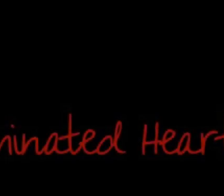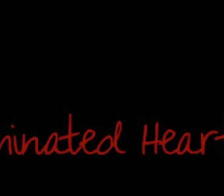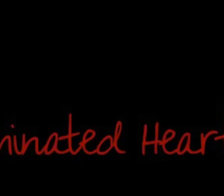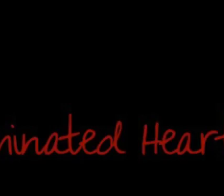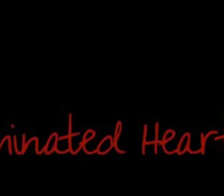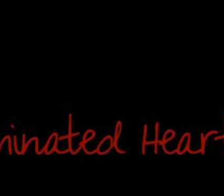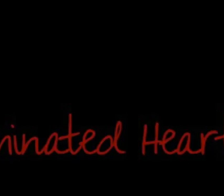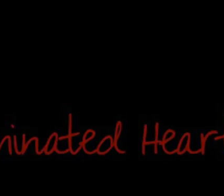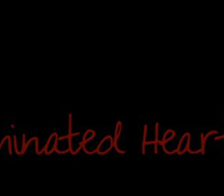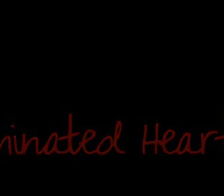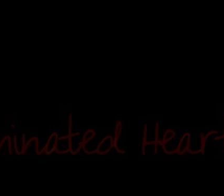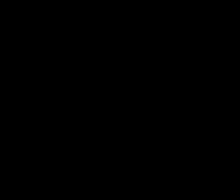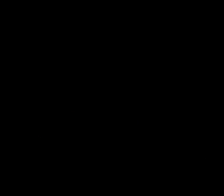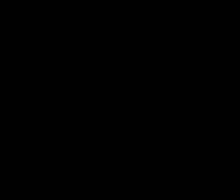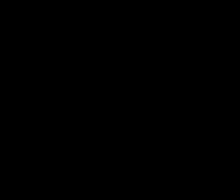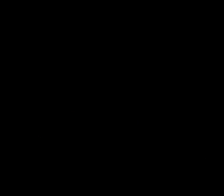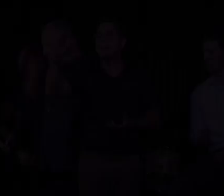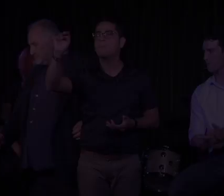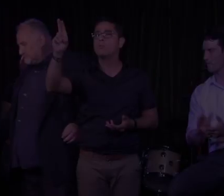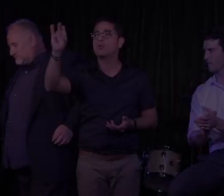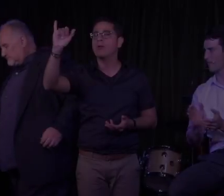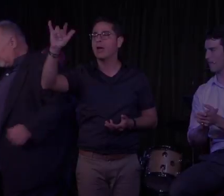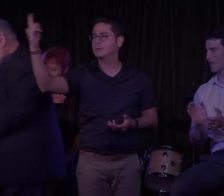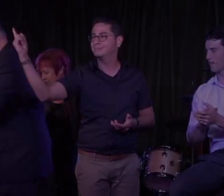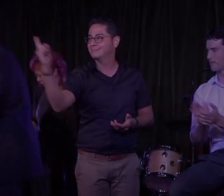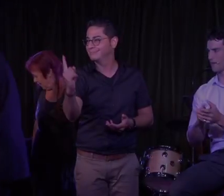And please welcome Joseph Mulroy.